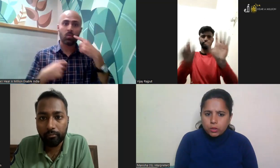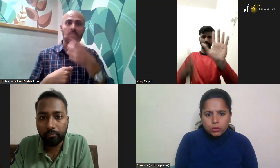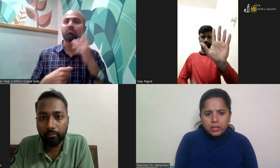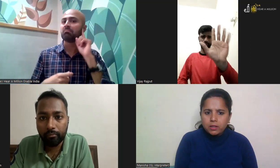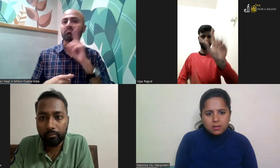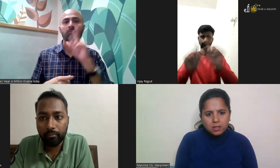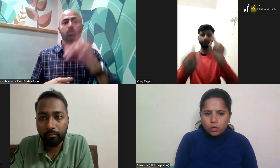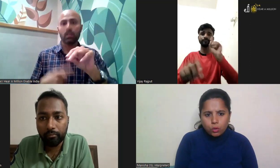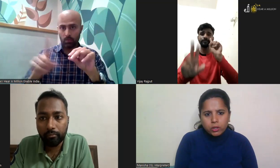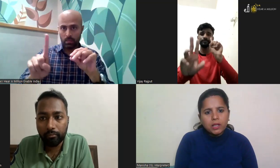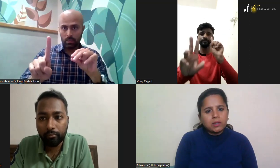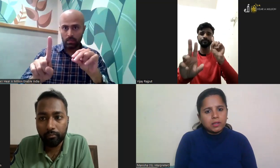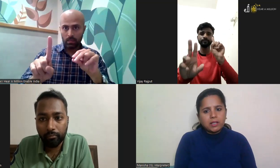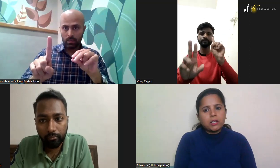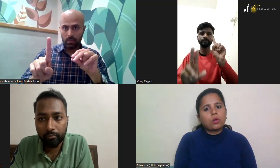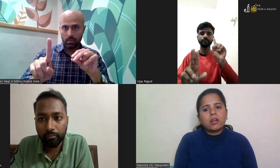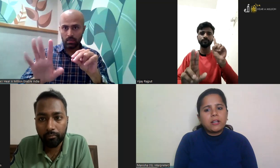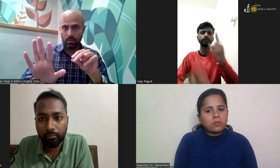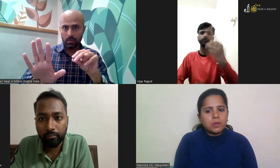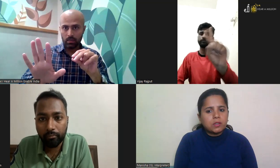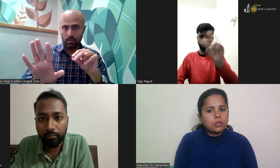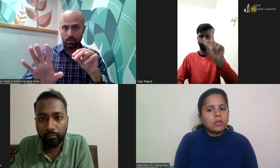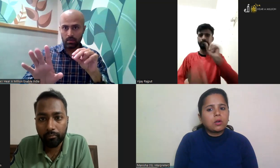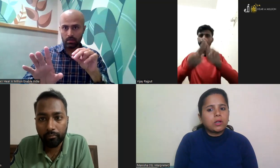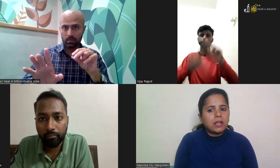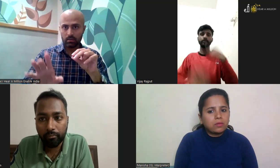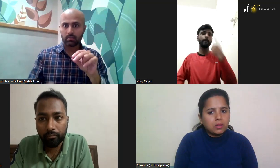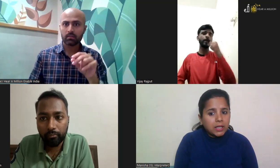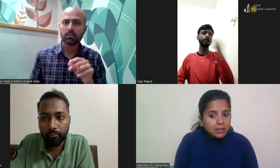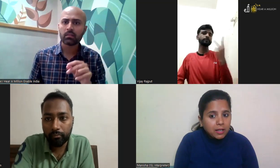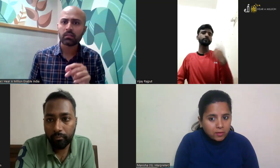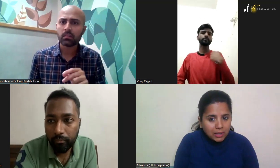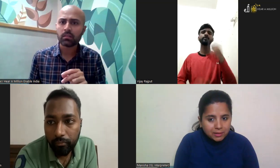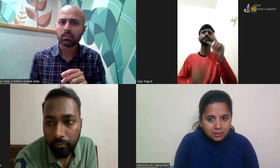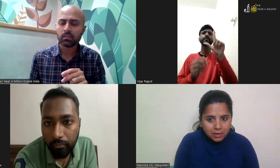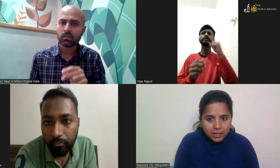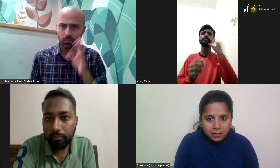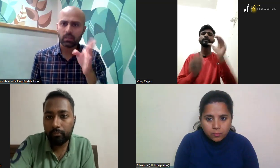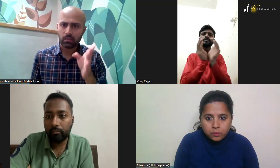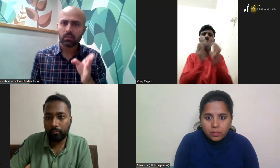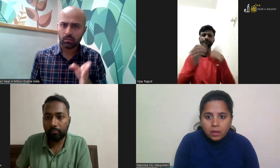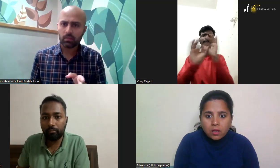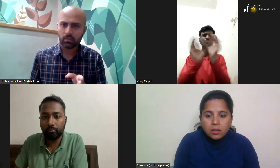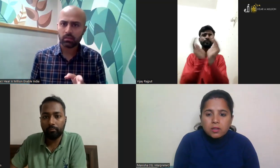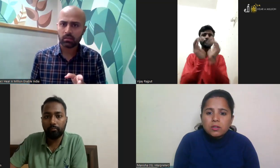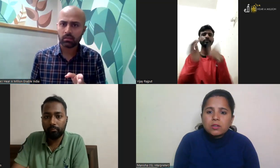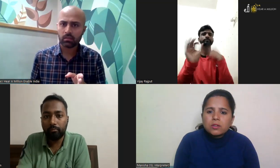You went to the district court. They said you are a deaf person, you will not get the driving license, right?